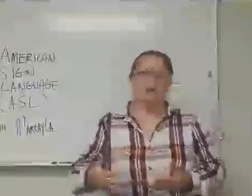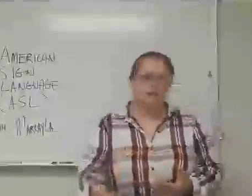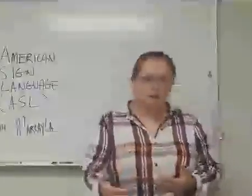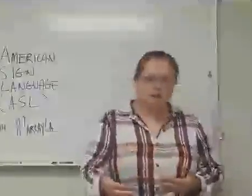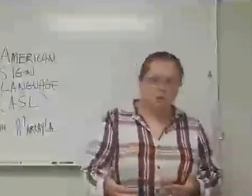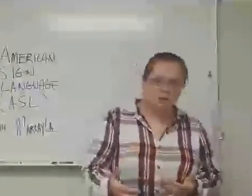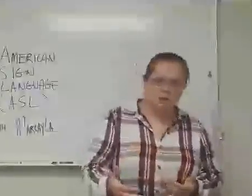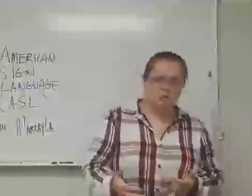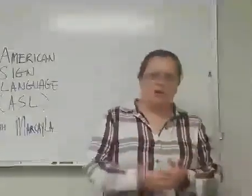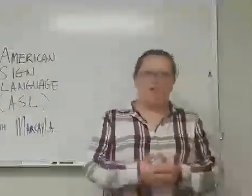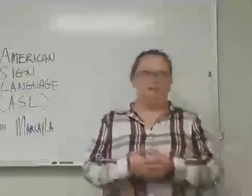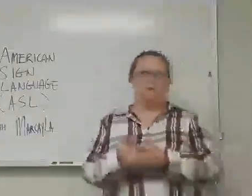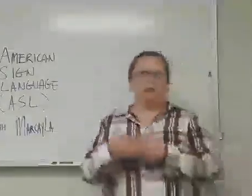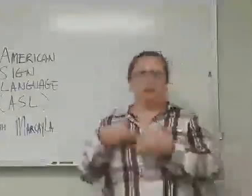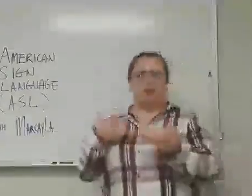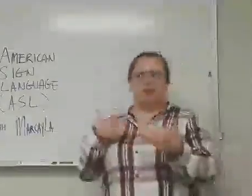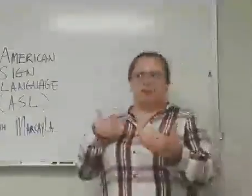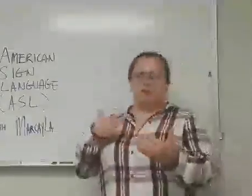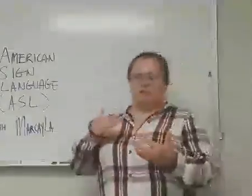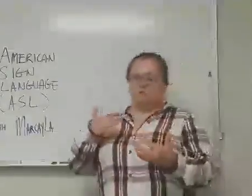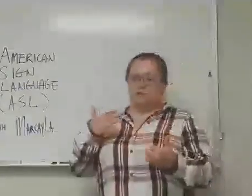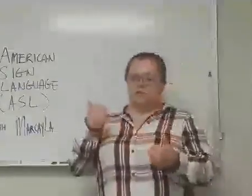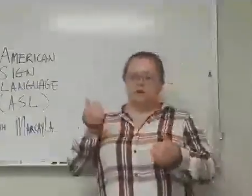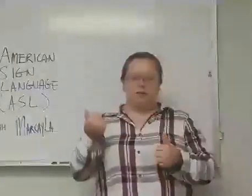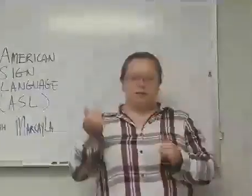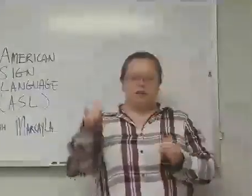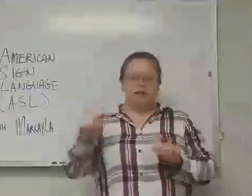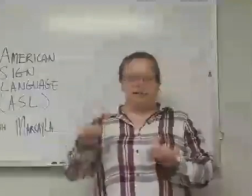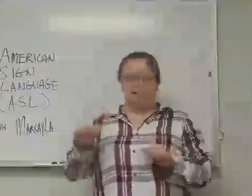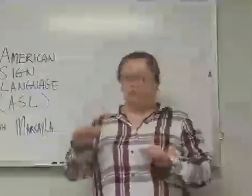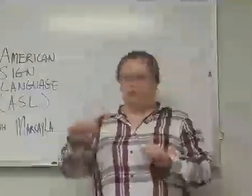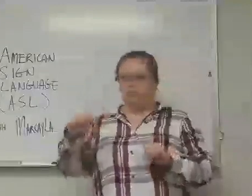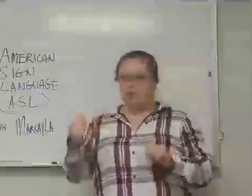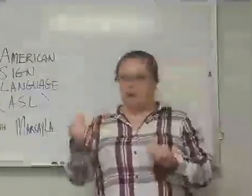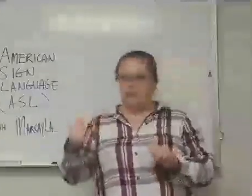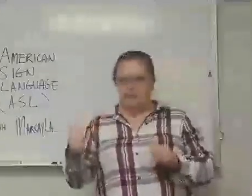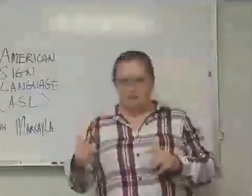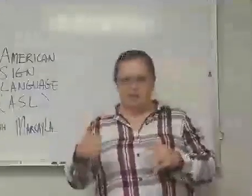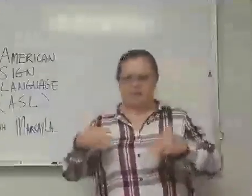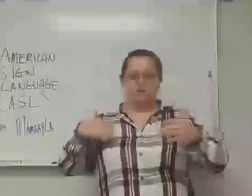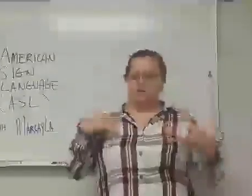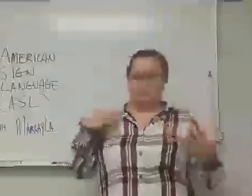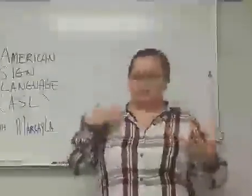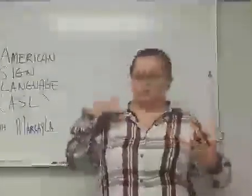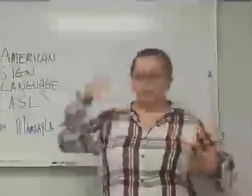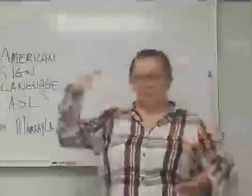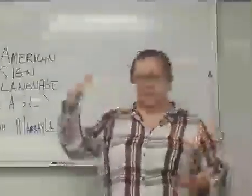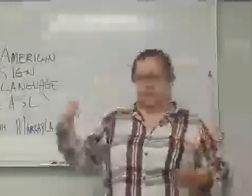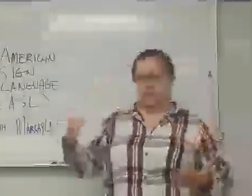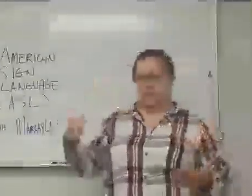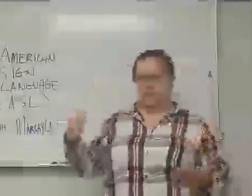am I doing this right? Is my hand in the right position? Is it in the right area?